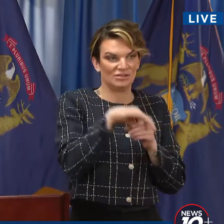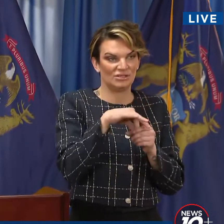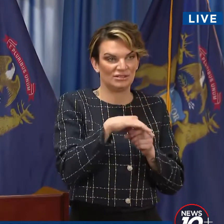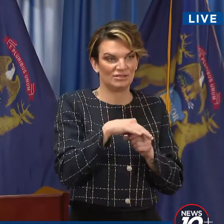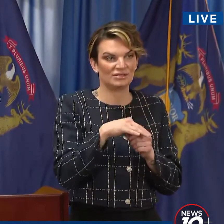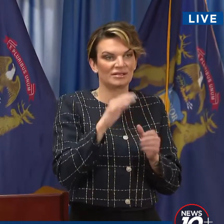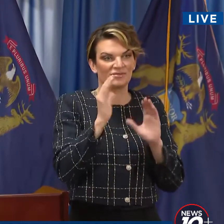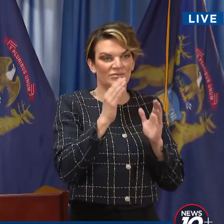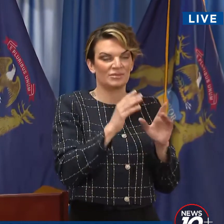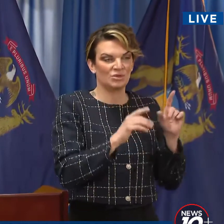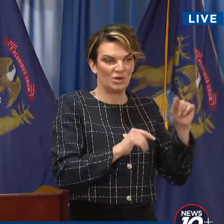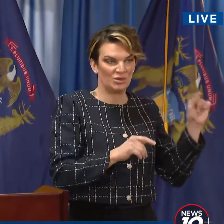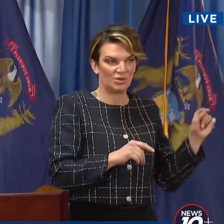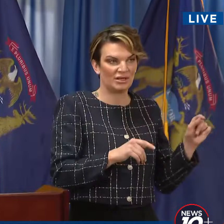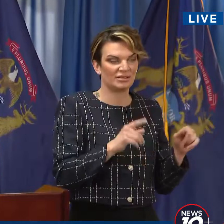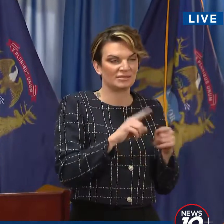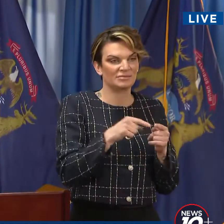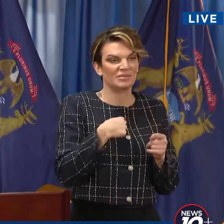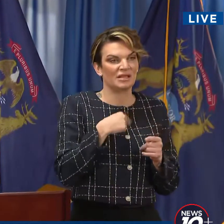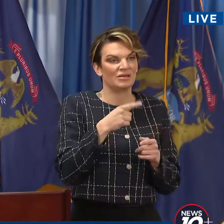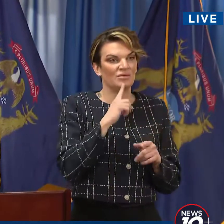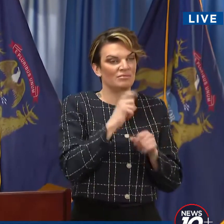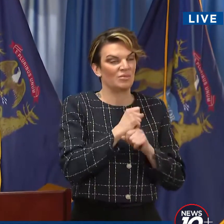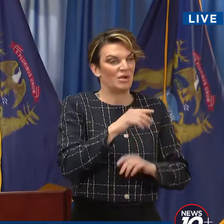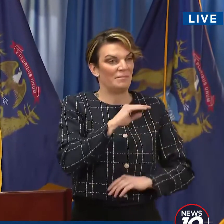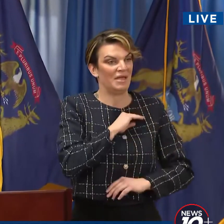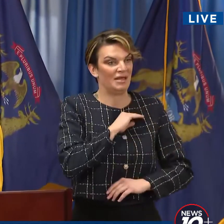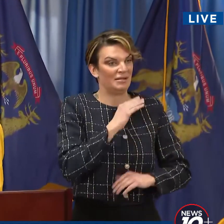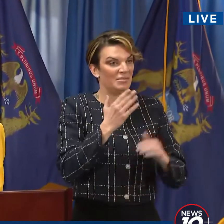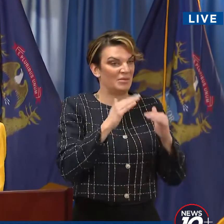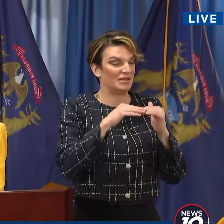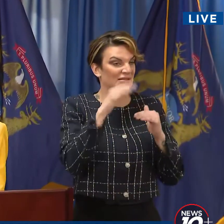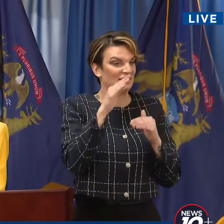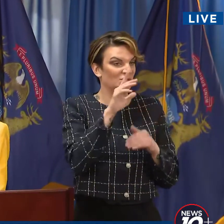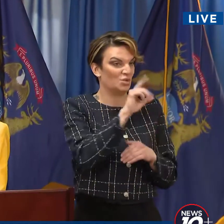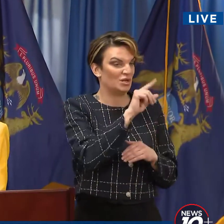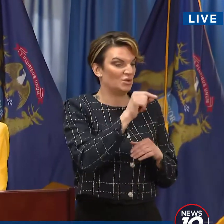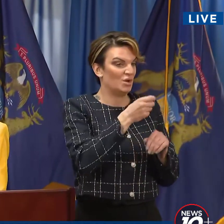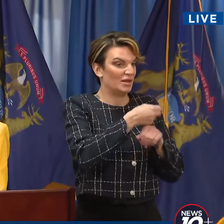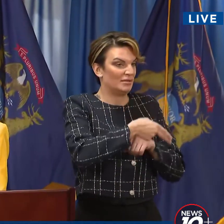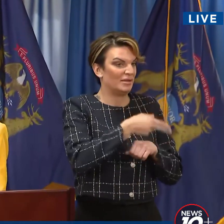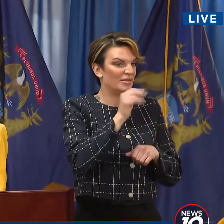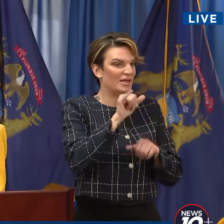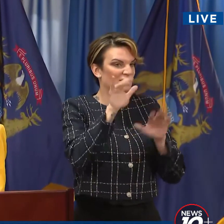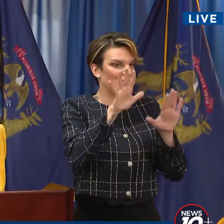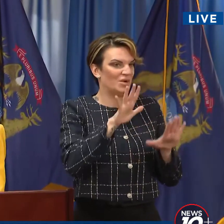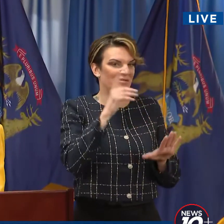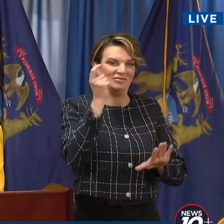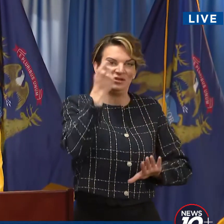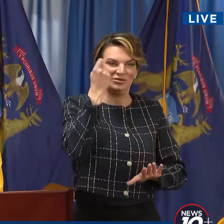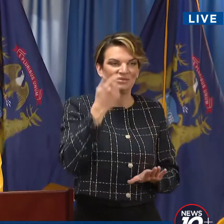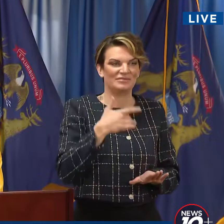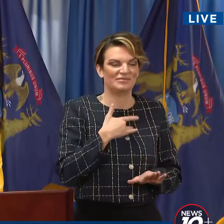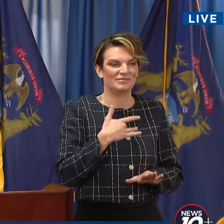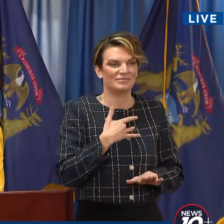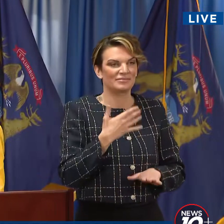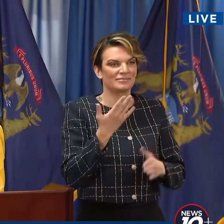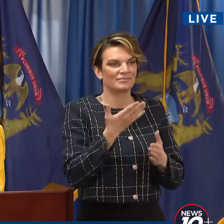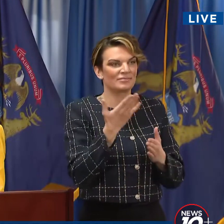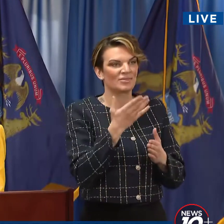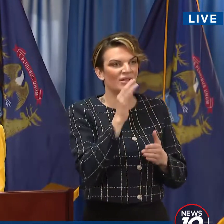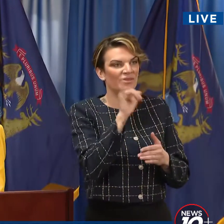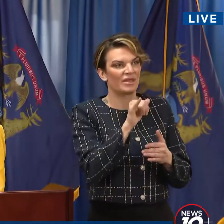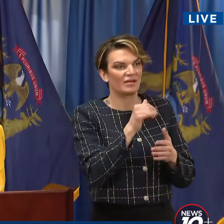we did in 2020. So to me, the fact that we met or possibly exceeded 2020 overall is a great victory. What caused